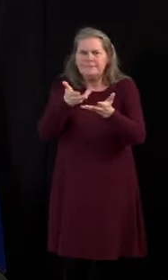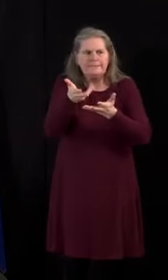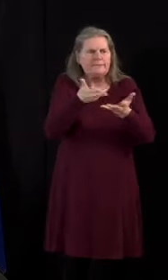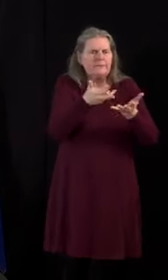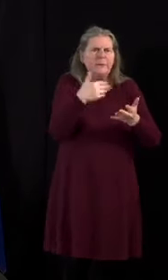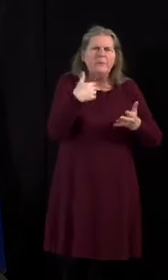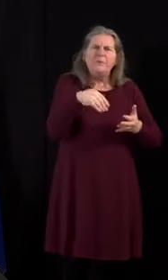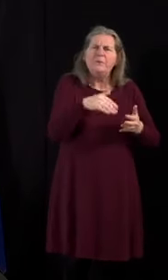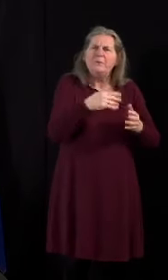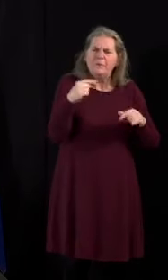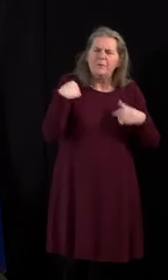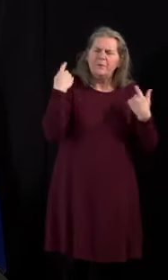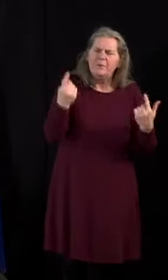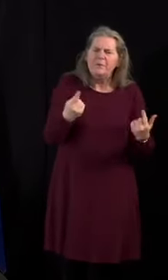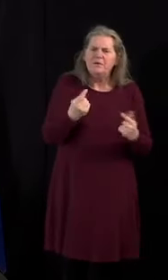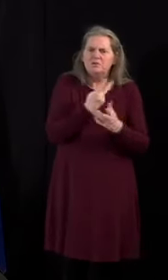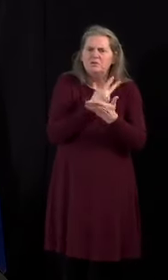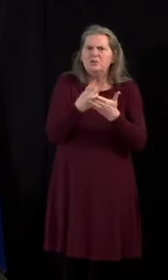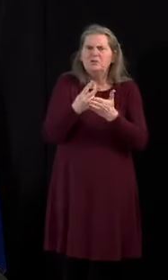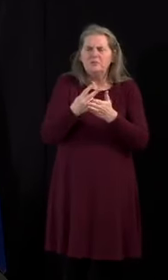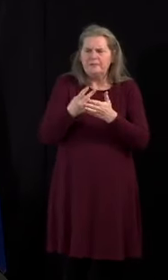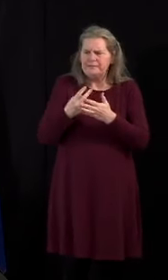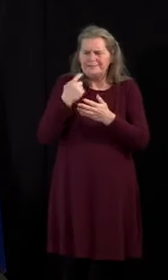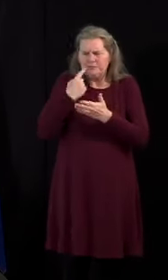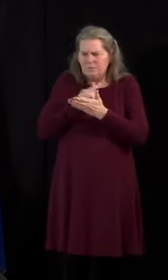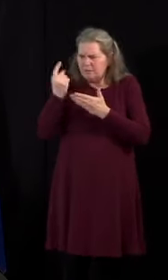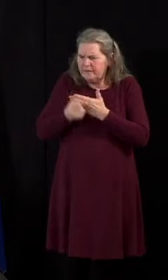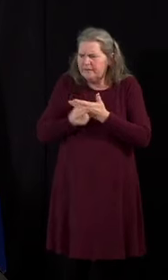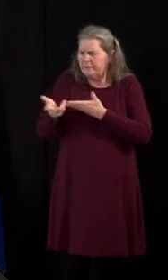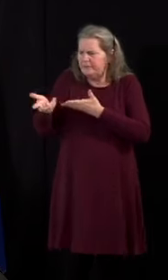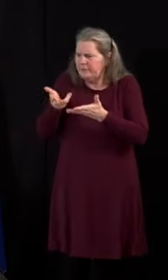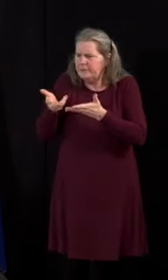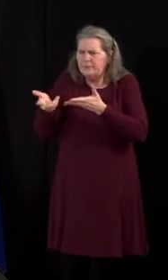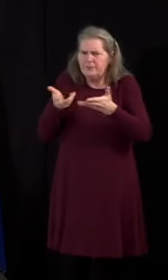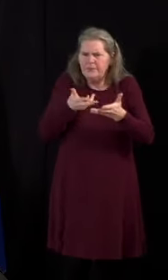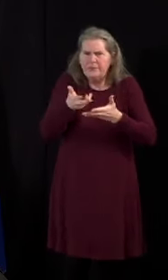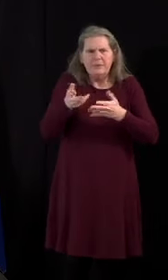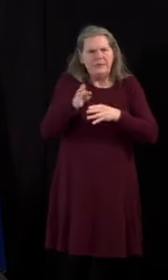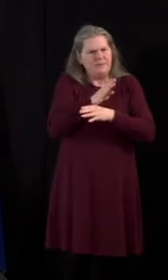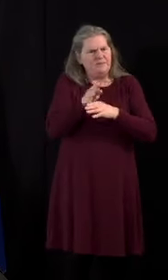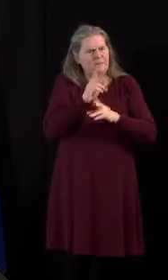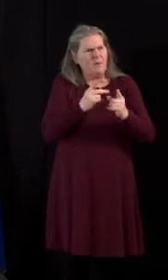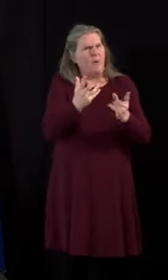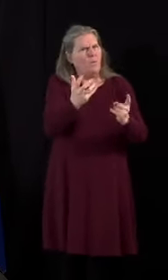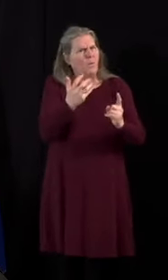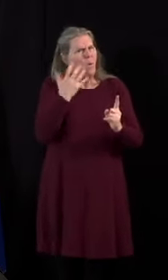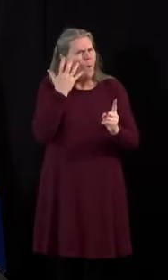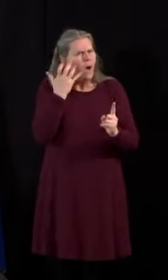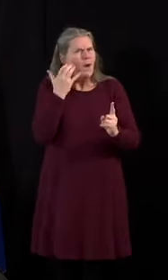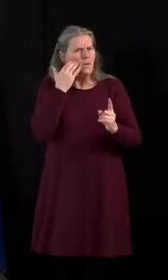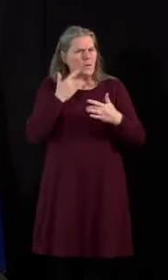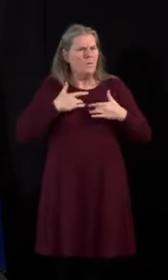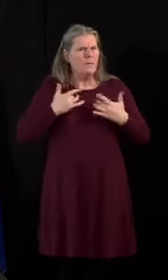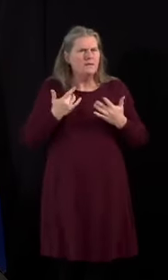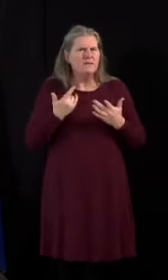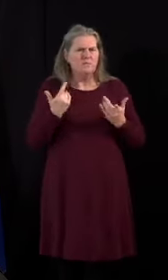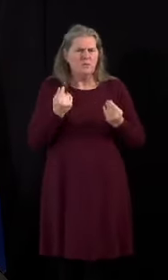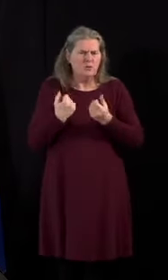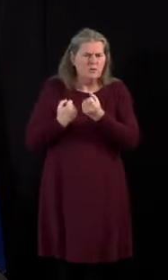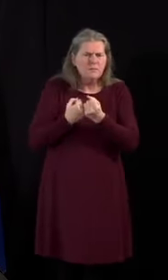working on this for the last 2 weeks and over the weekend, and people wanted to get a signal of what was, if we had anything